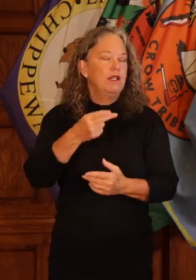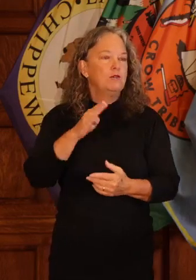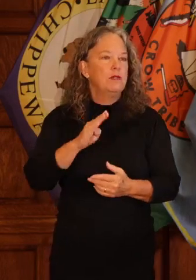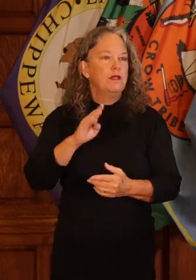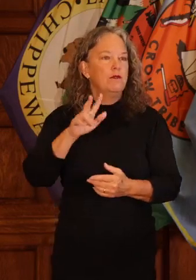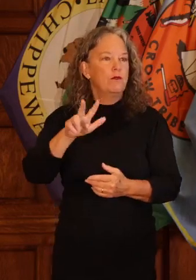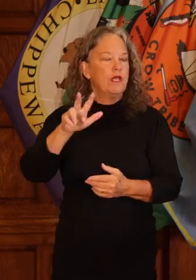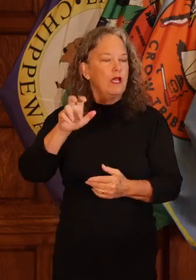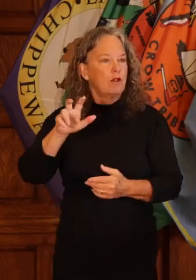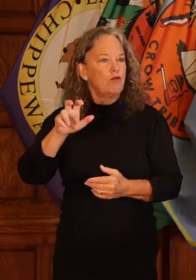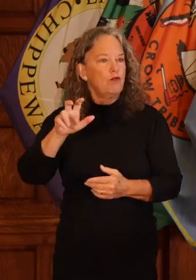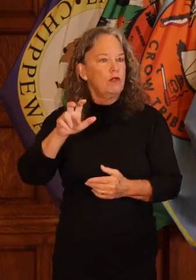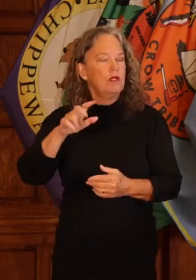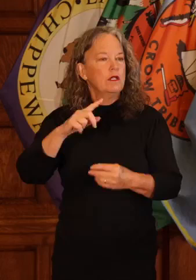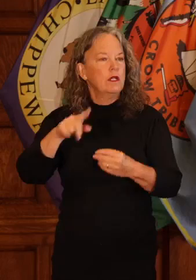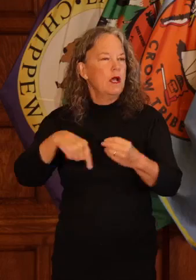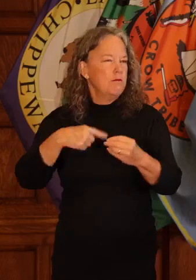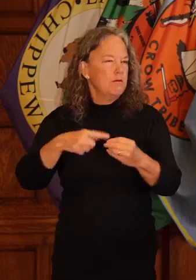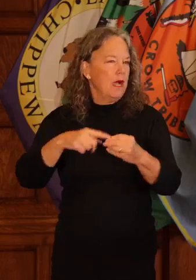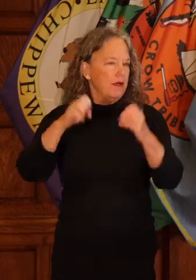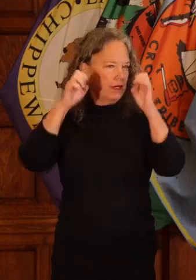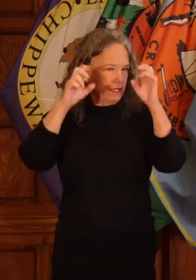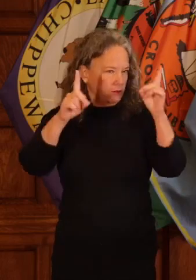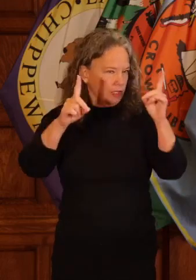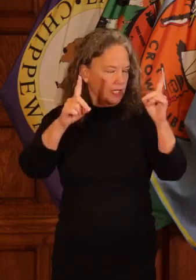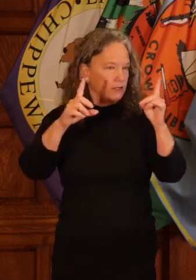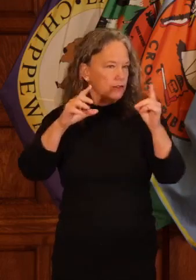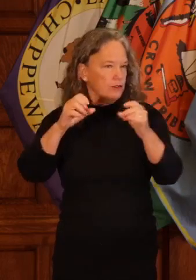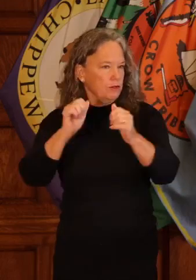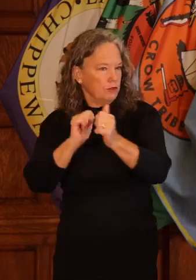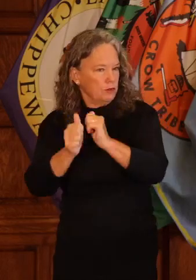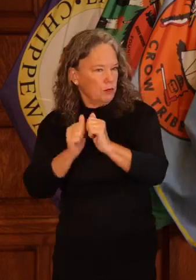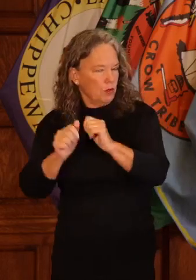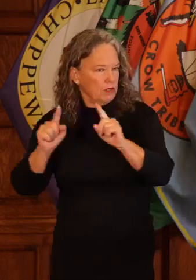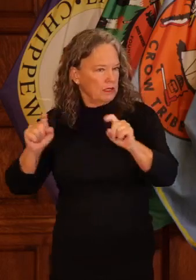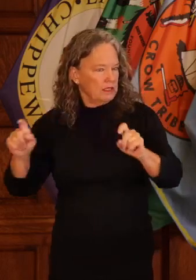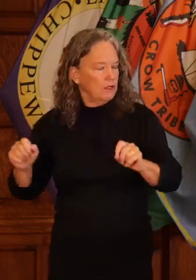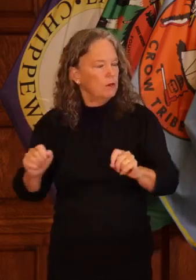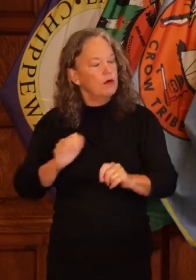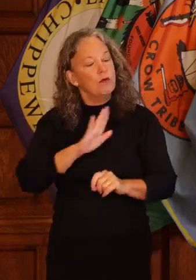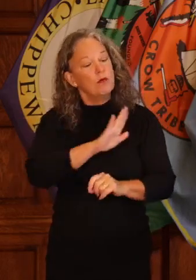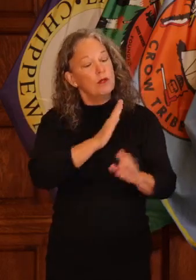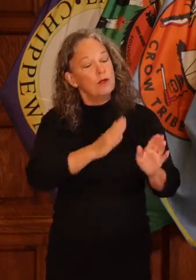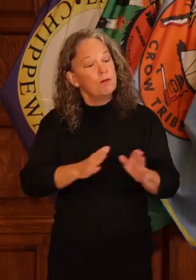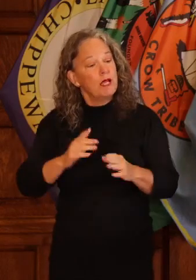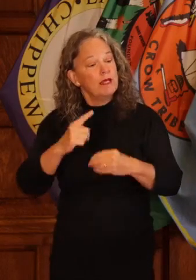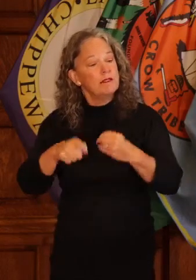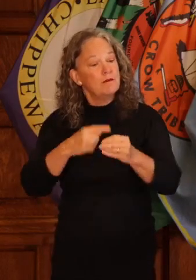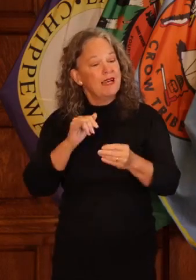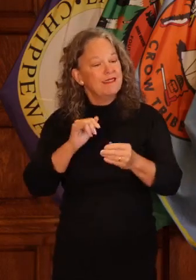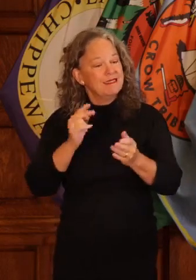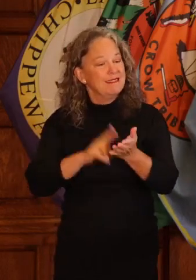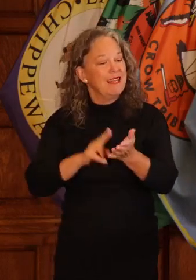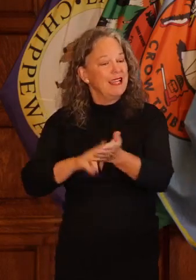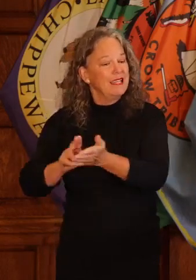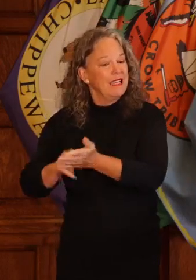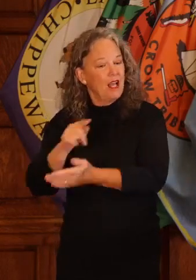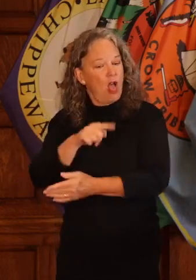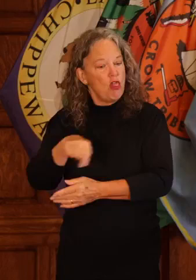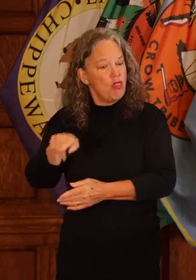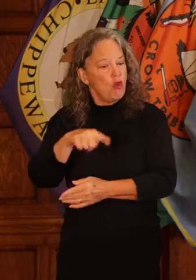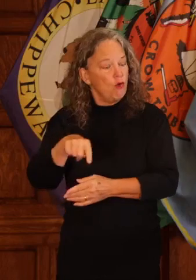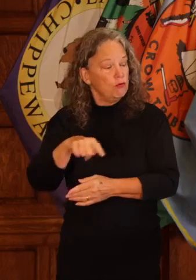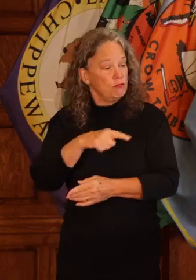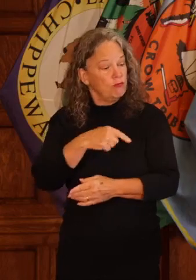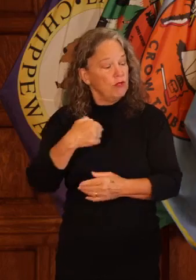300, sort of around education, sports, etc. I'm curious what your plans are around signing those, and if you have any concerns